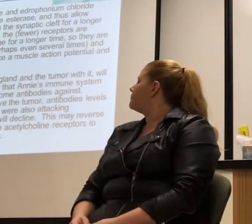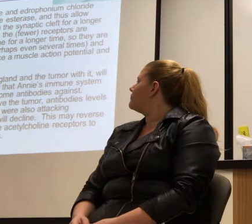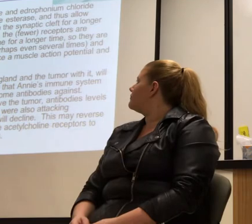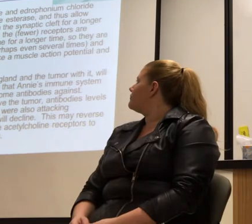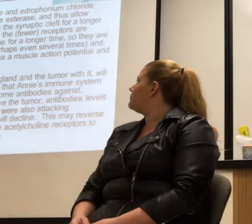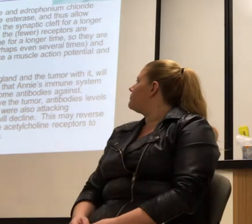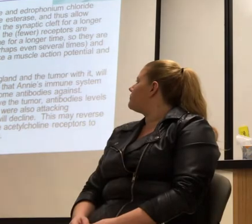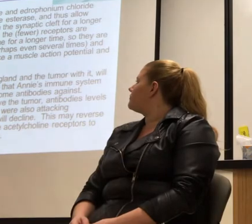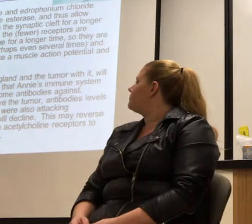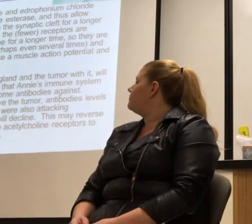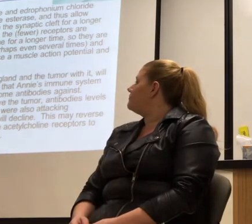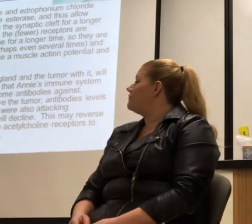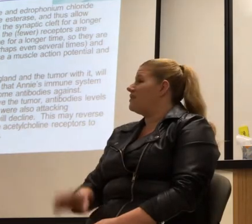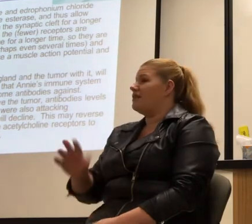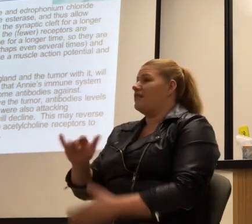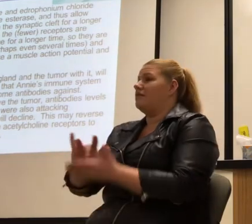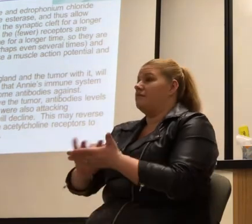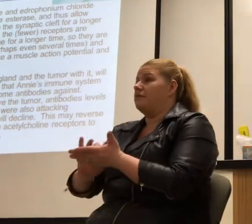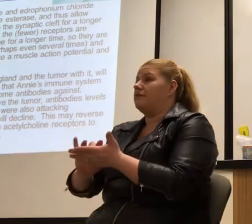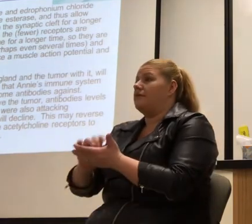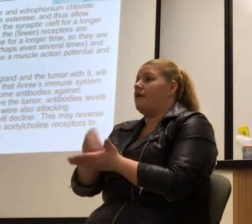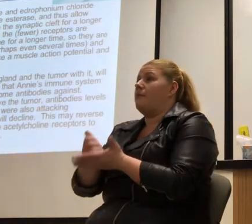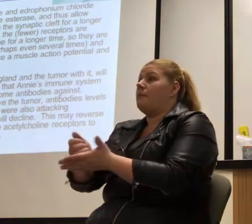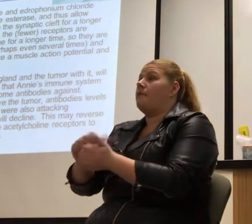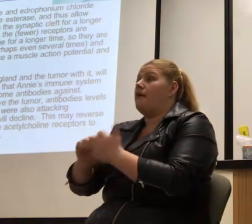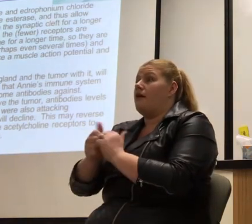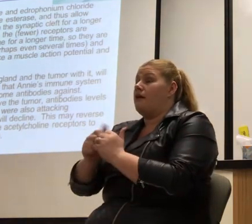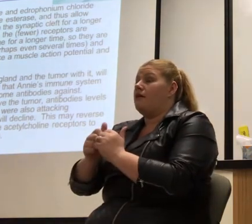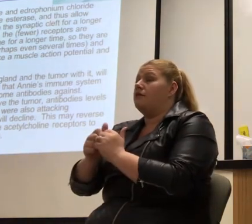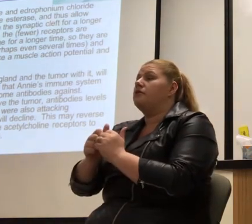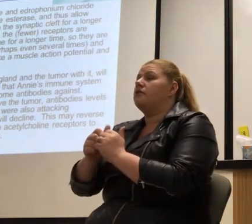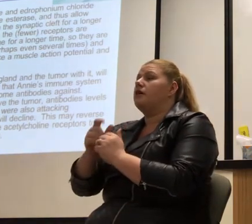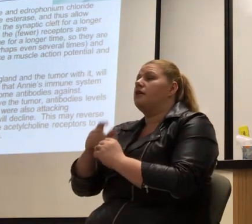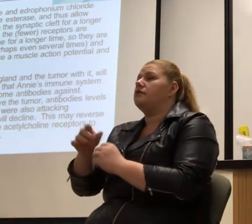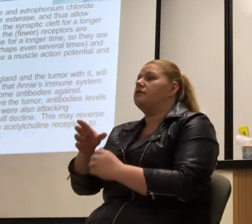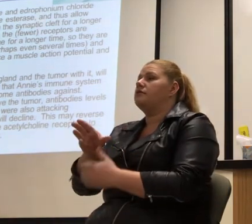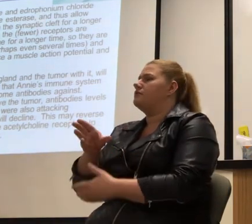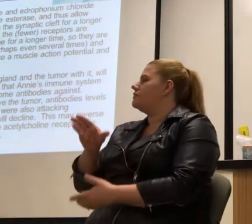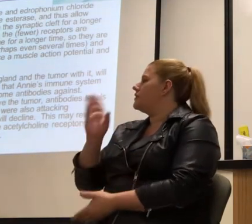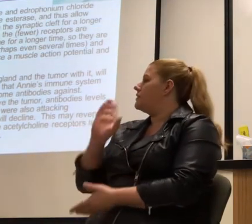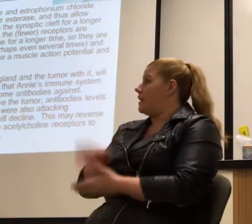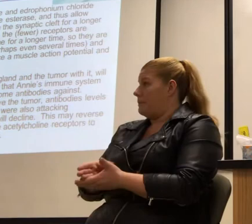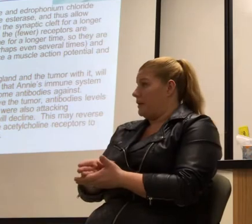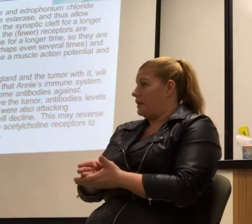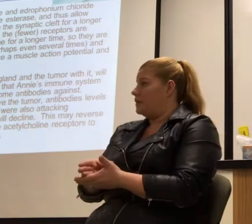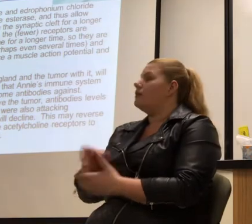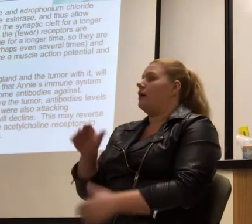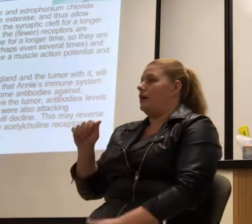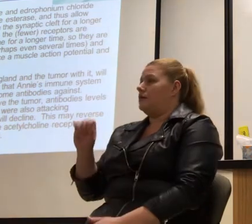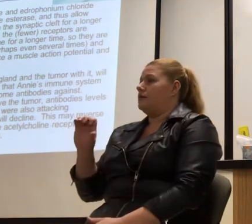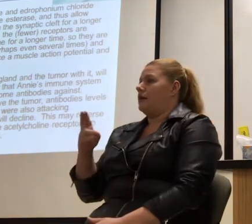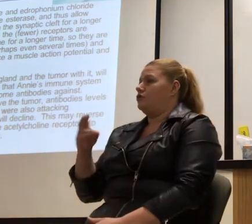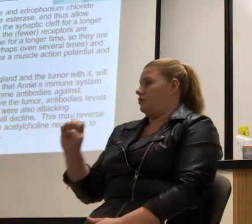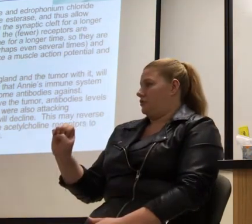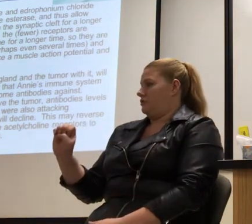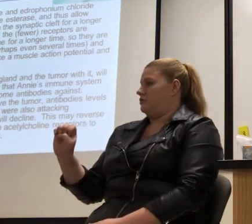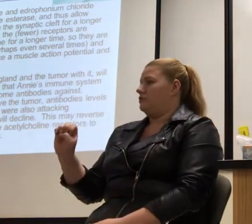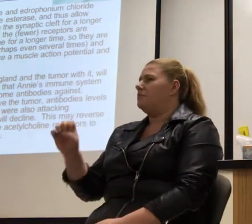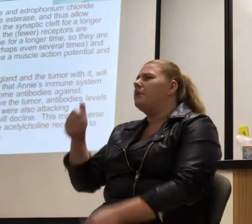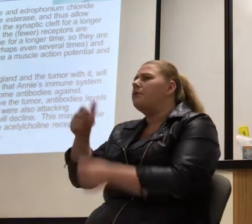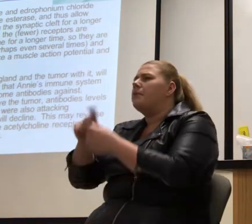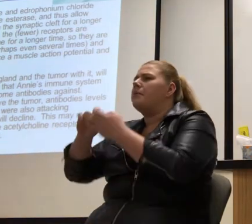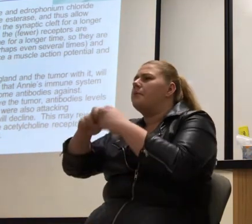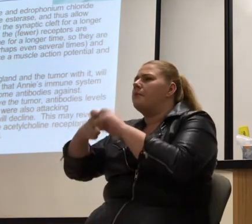The drug helps by sapping ACH. Okay. Let's remember what the problem here